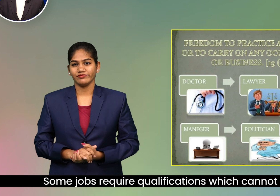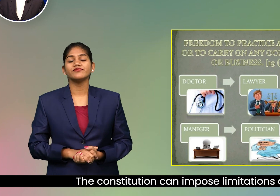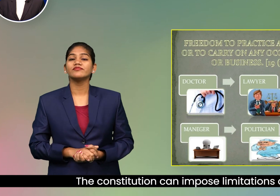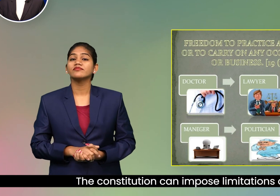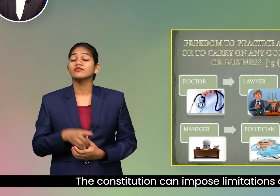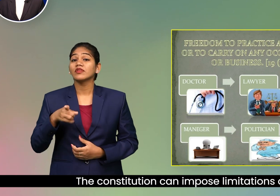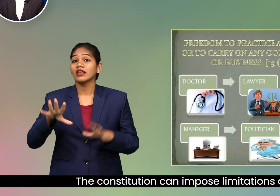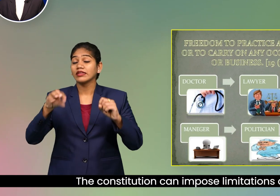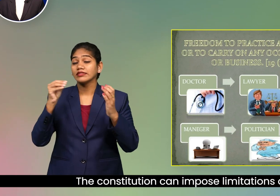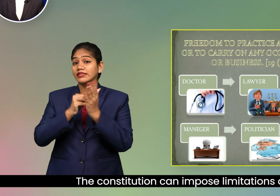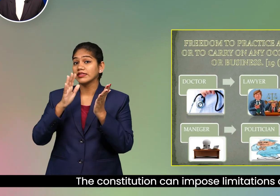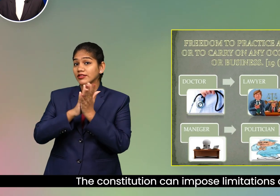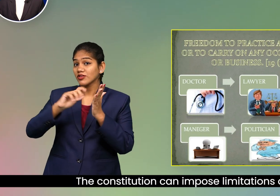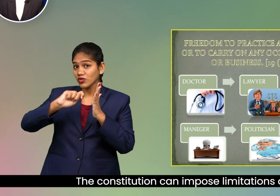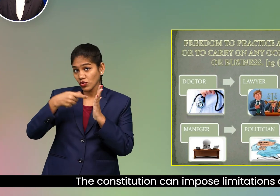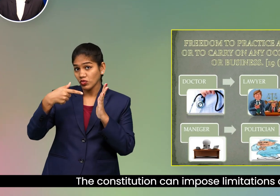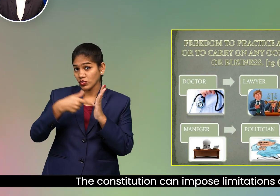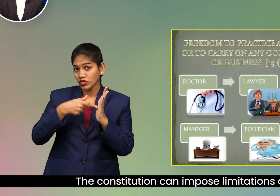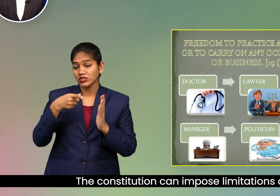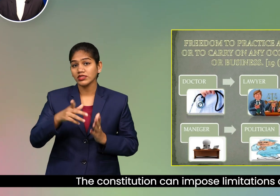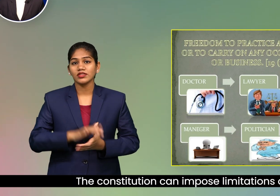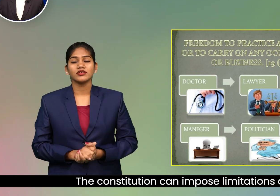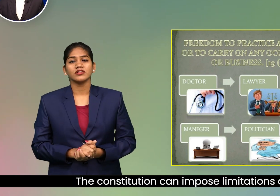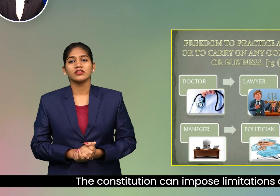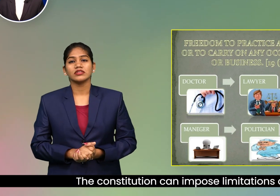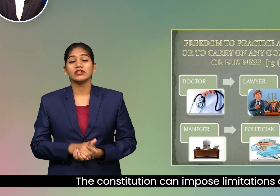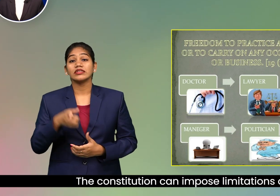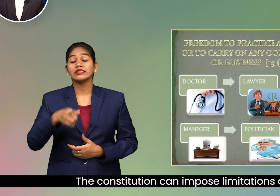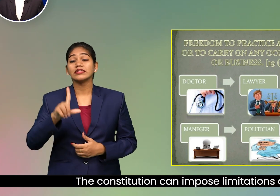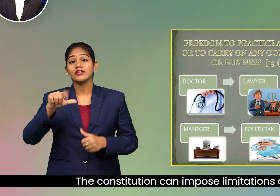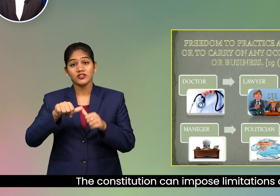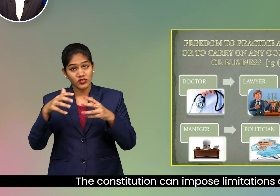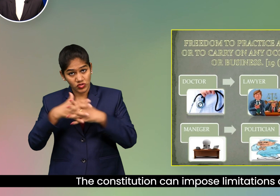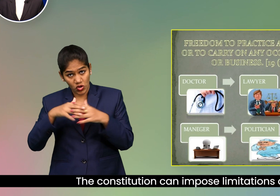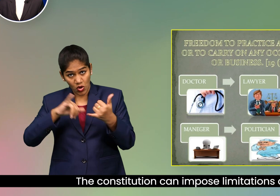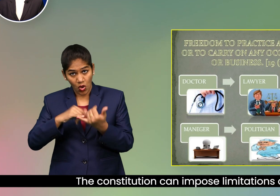The Constitution can impose limitations on rights.